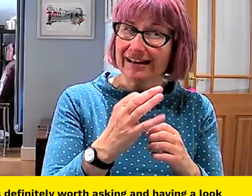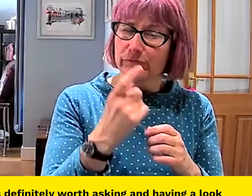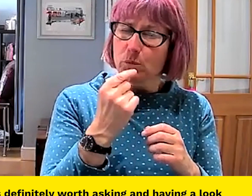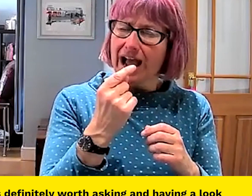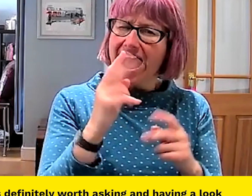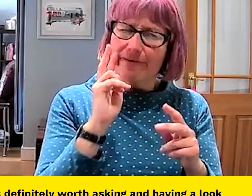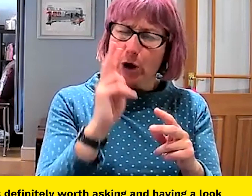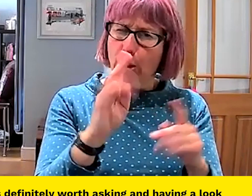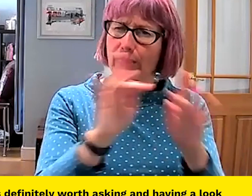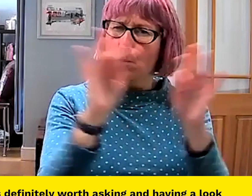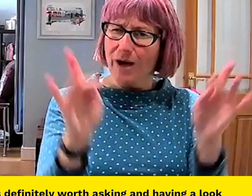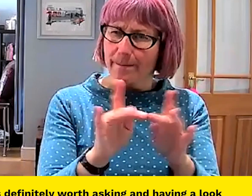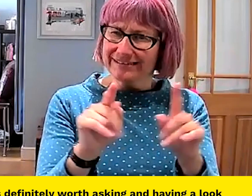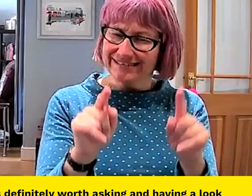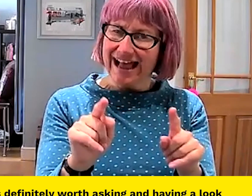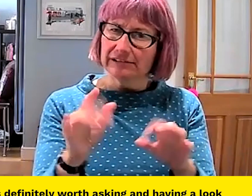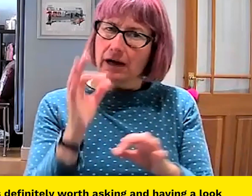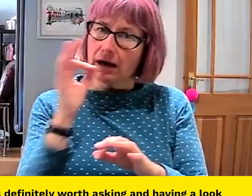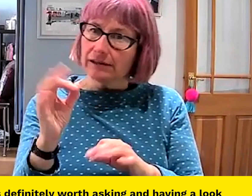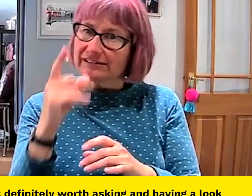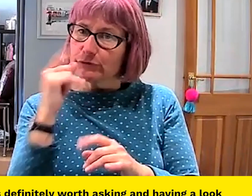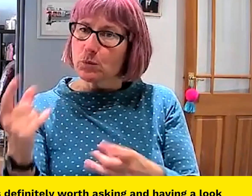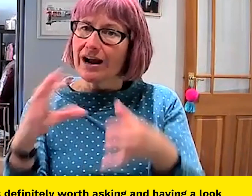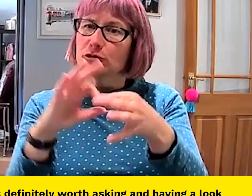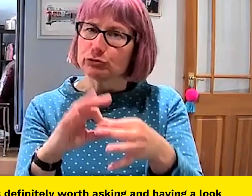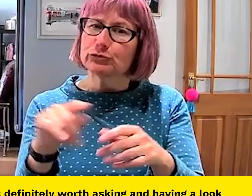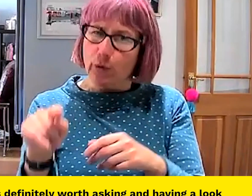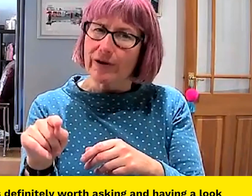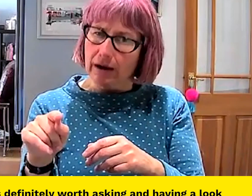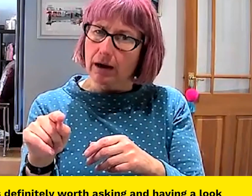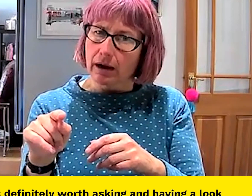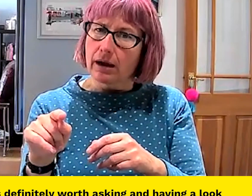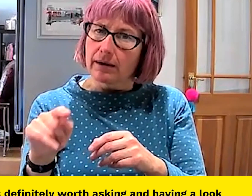worth asking and having a look at the website and seeing if you can join it.